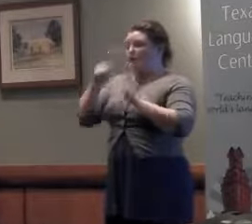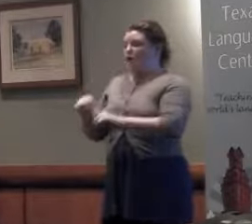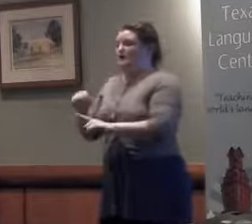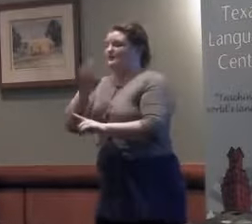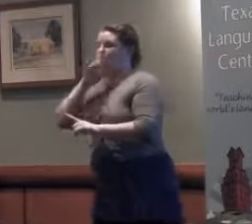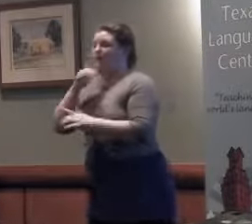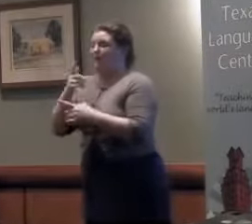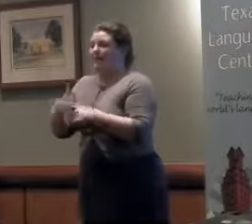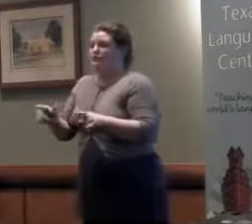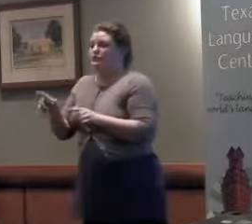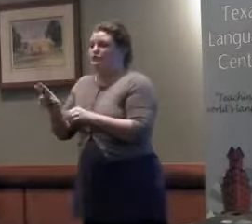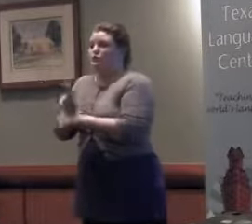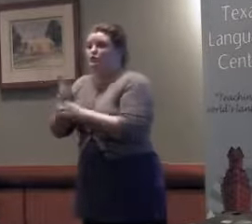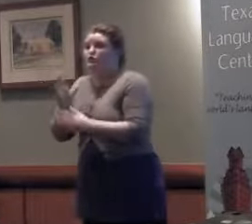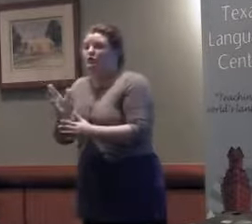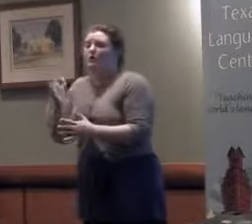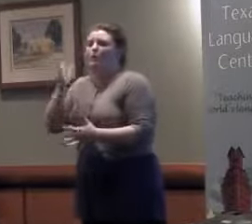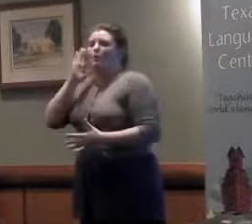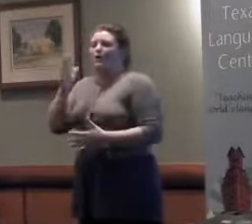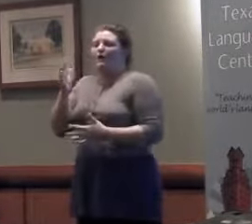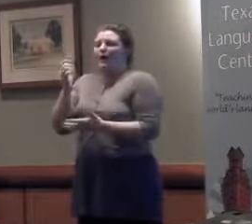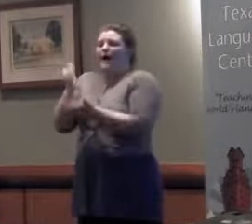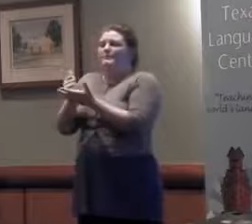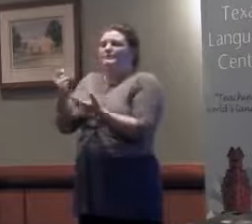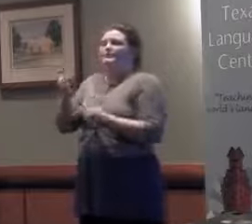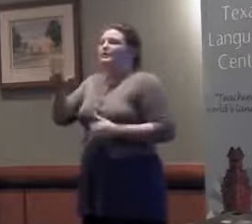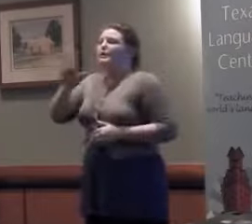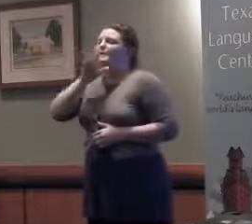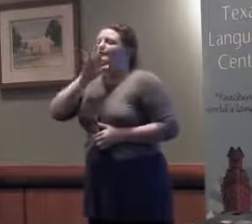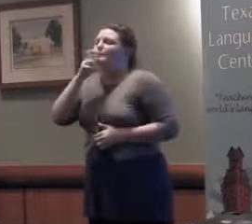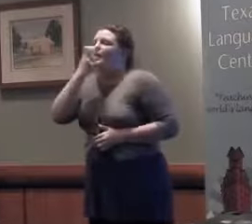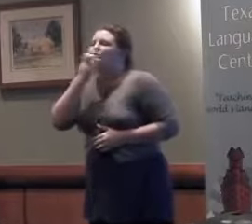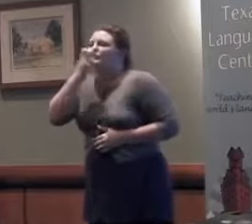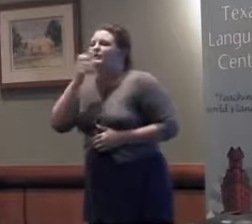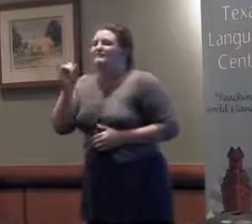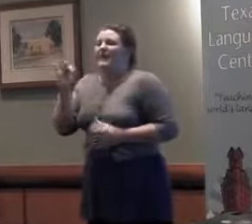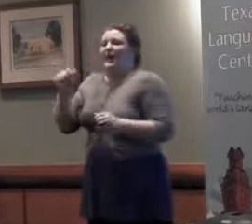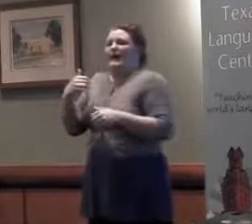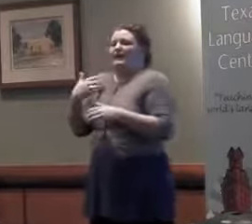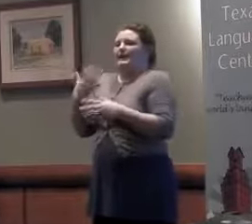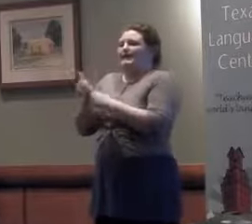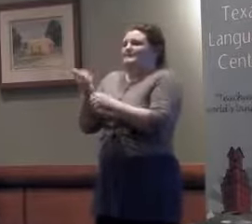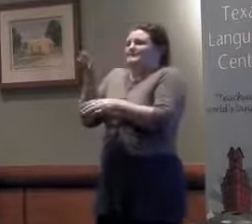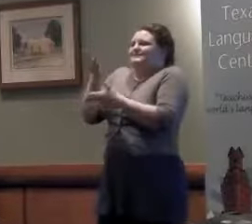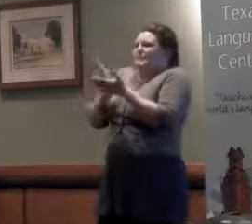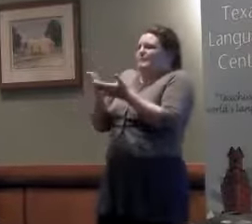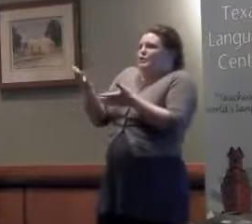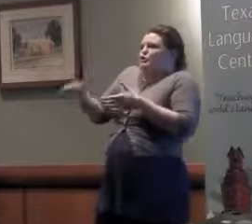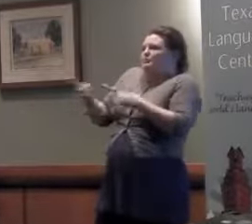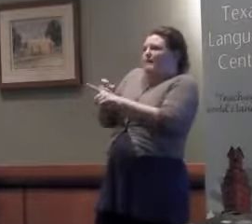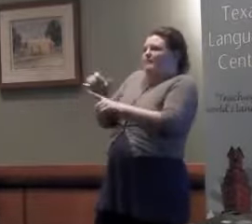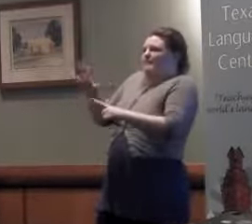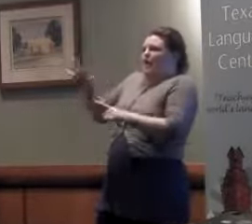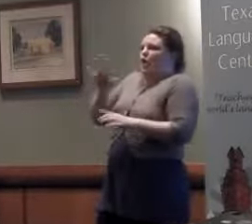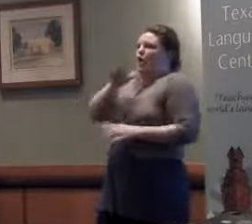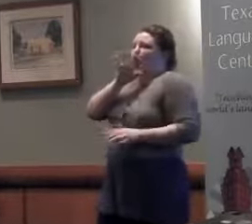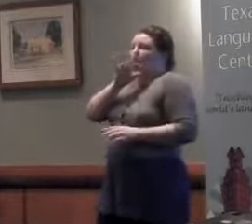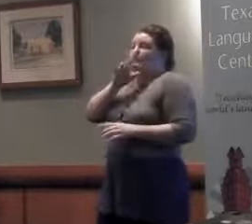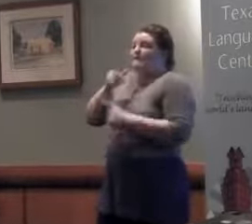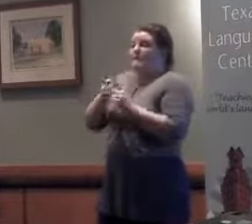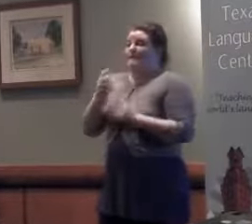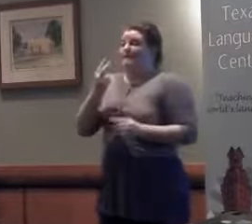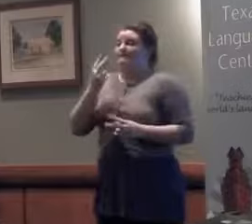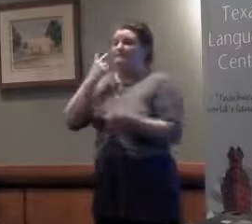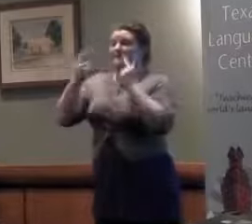language user might actually help someone's pronunciation if they're able to get some cues from the articulators, from the